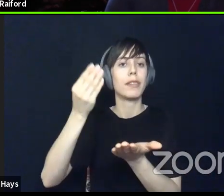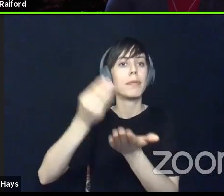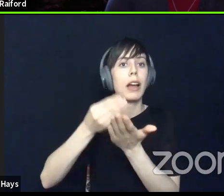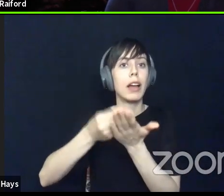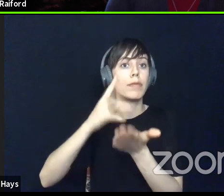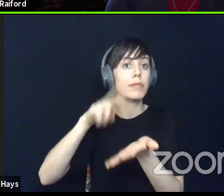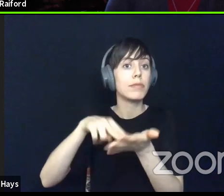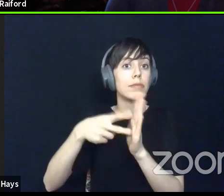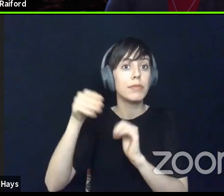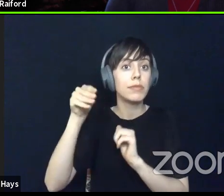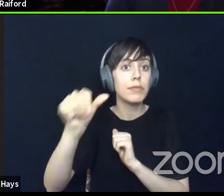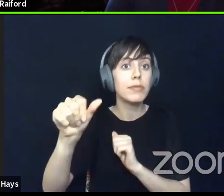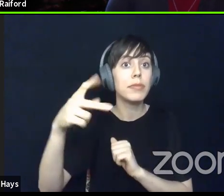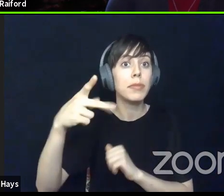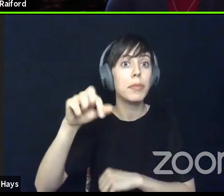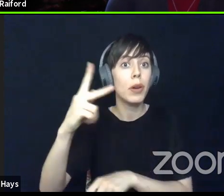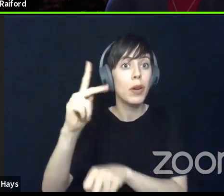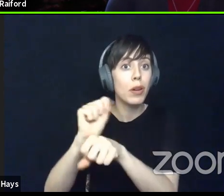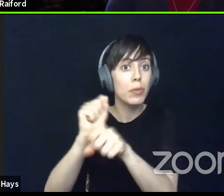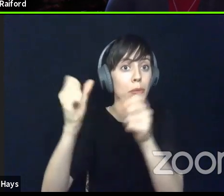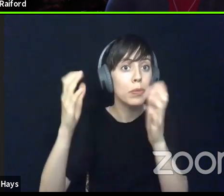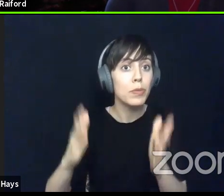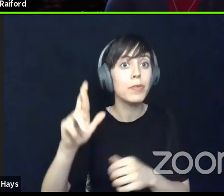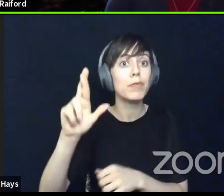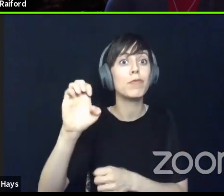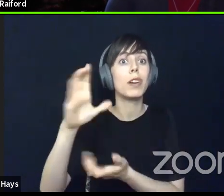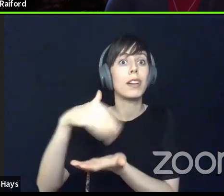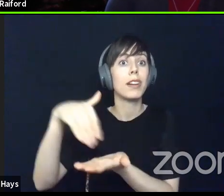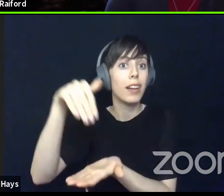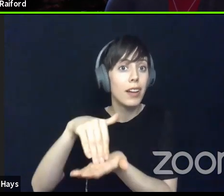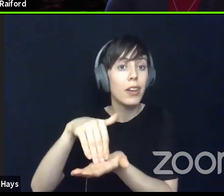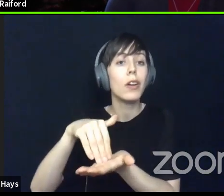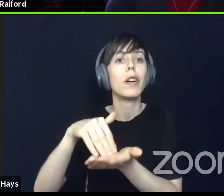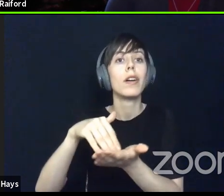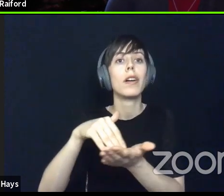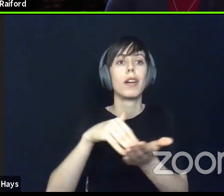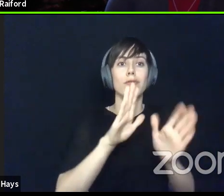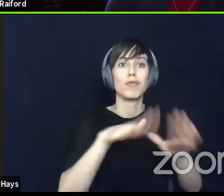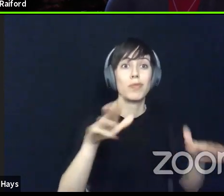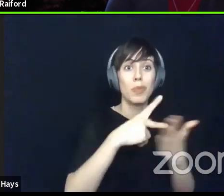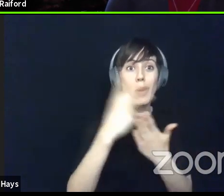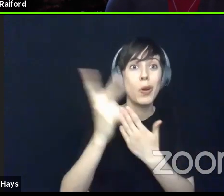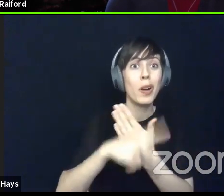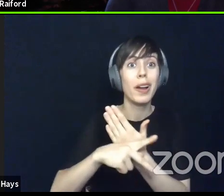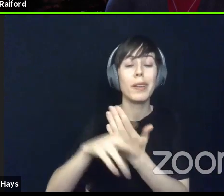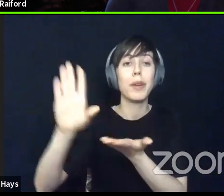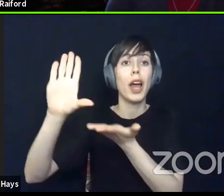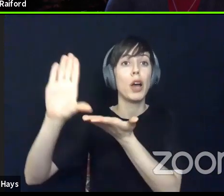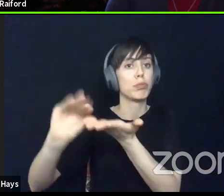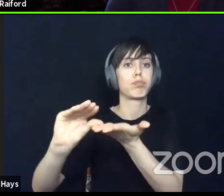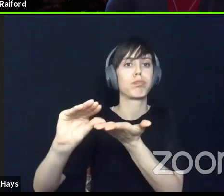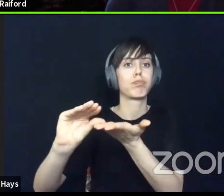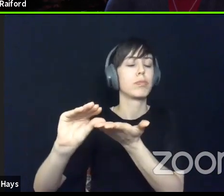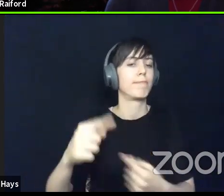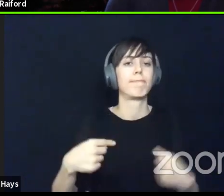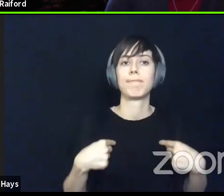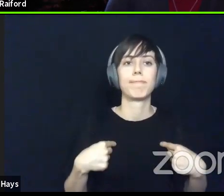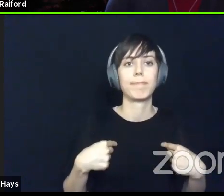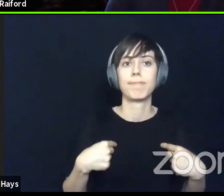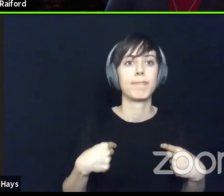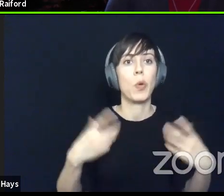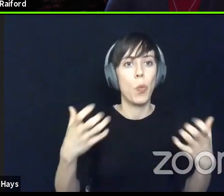early childhood education programs out of our parks. And I wanted to ensure that voters knew that I'm going to make a firm investment back